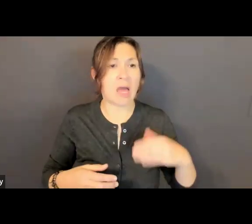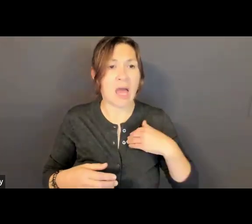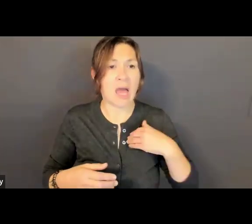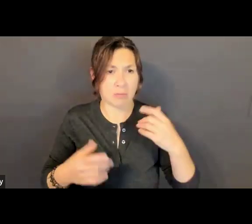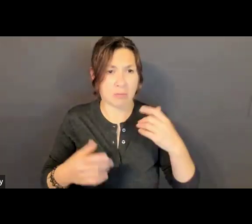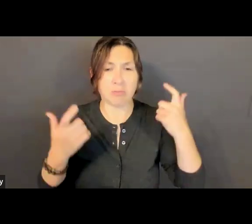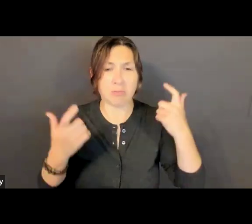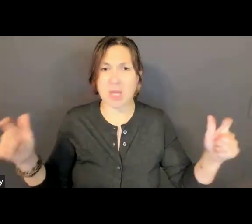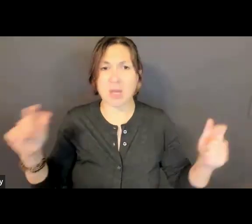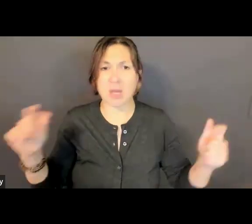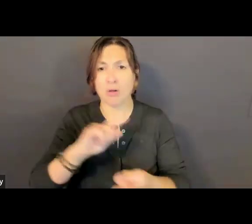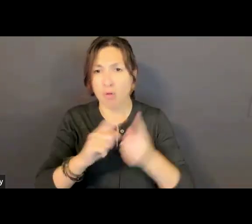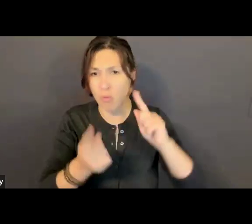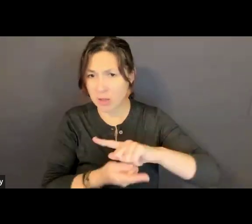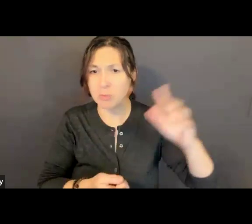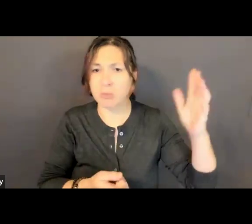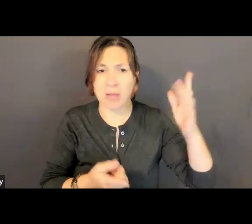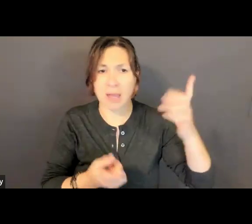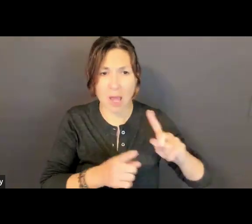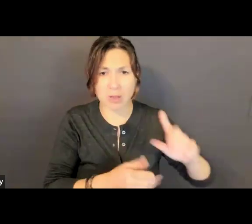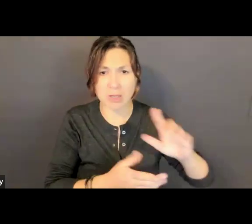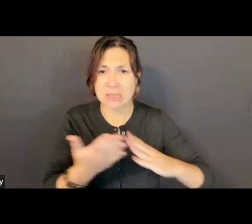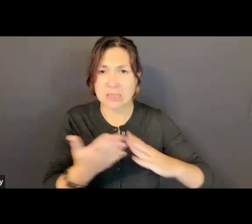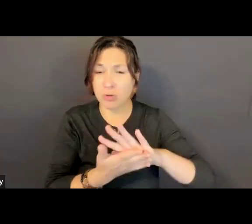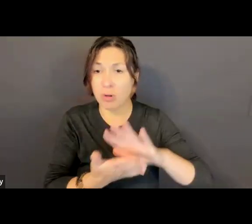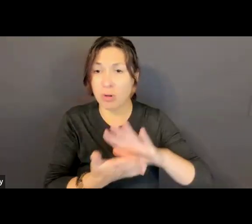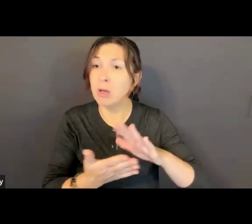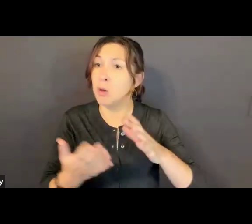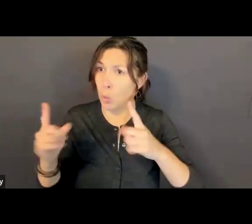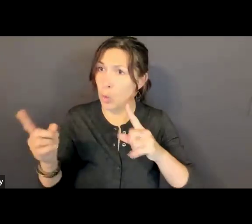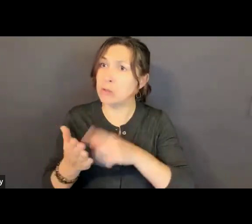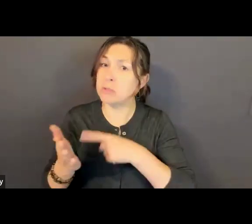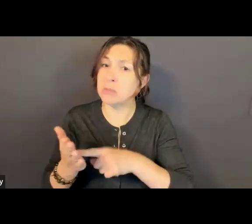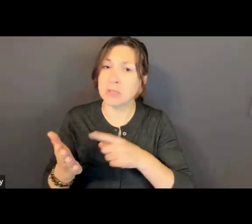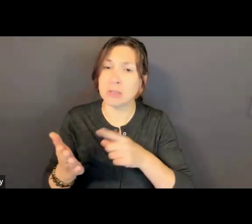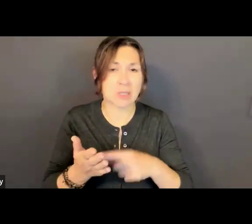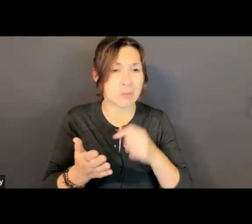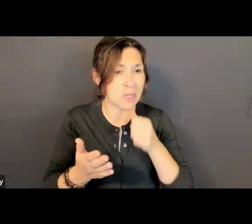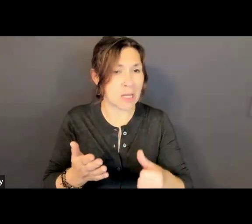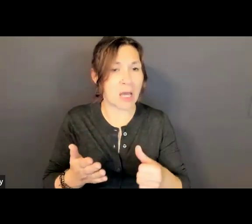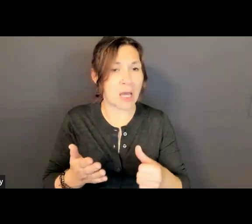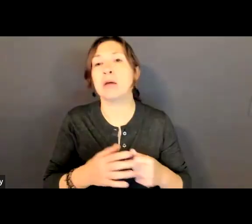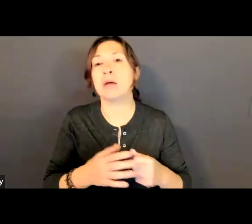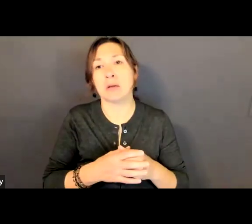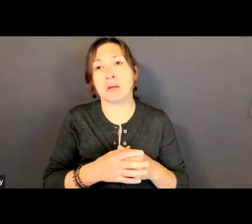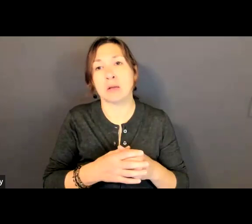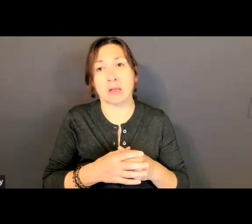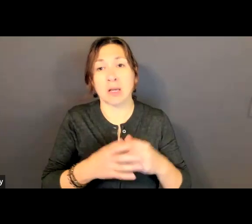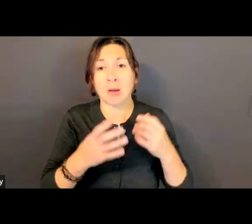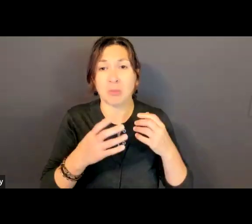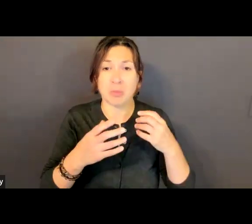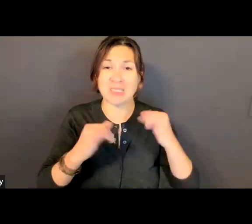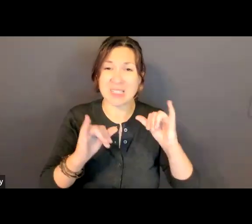didn't. But it was concluded that it was very disruptive, often to the highest needs students, most vulnerable